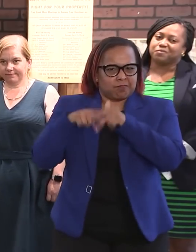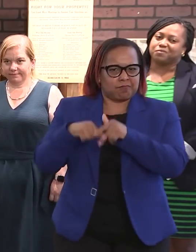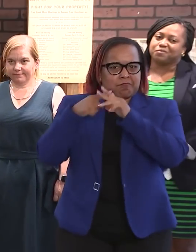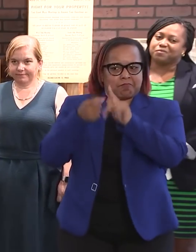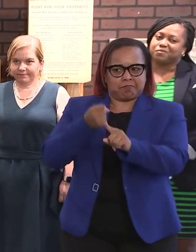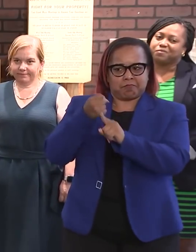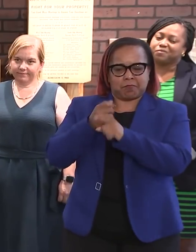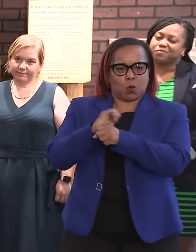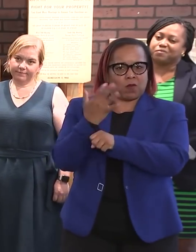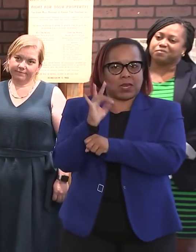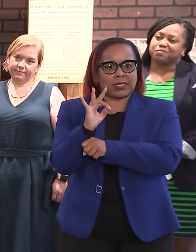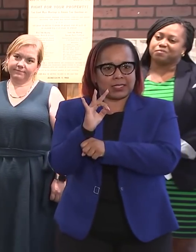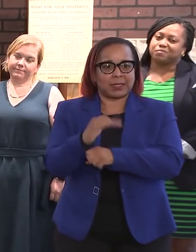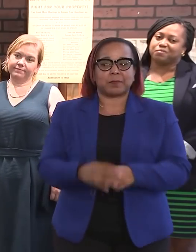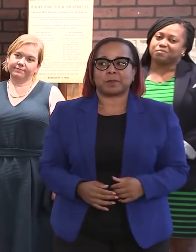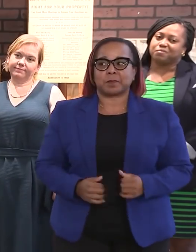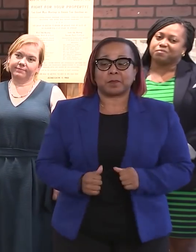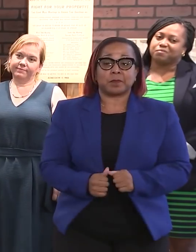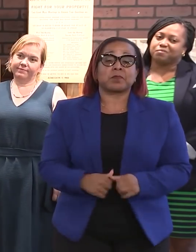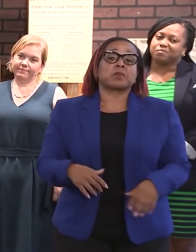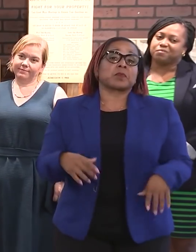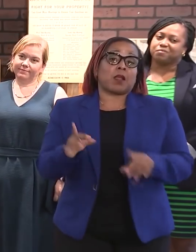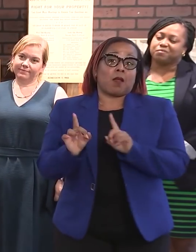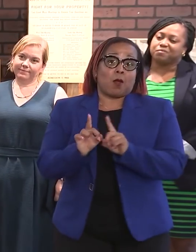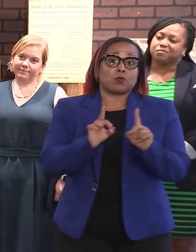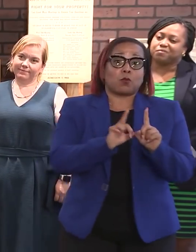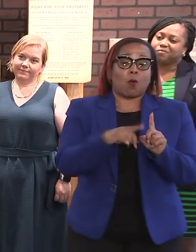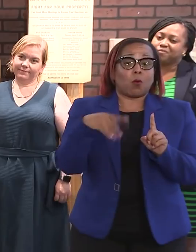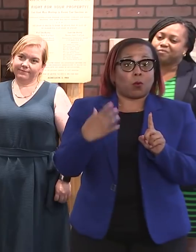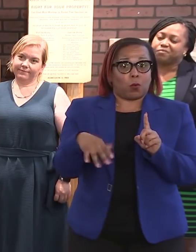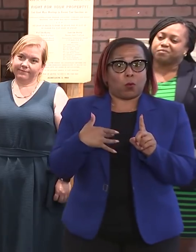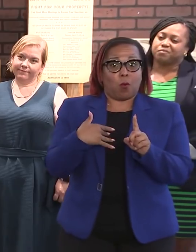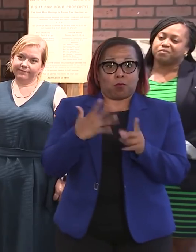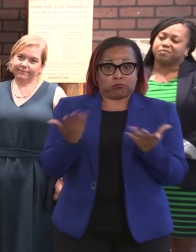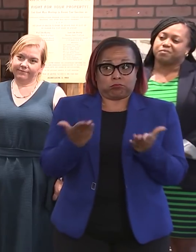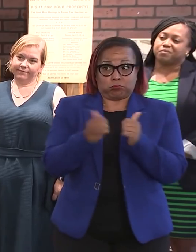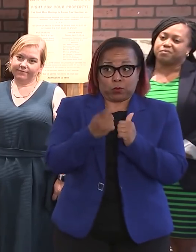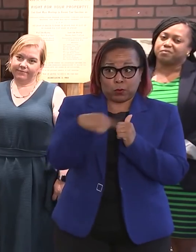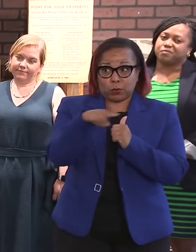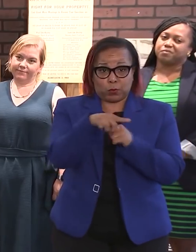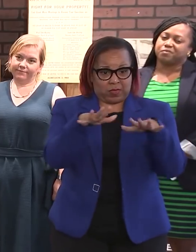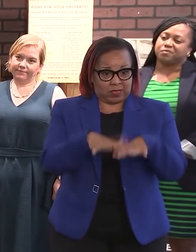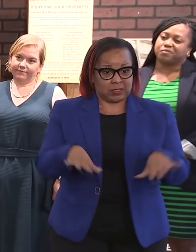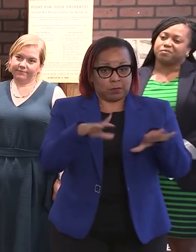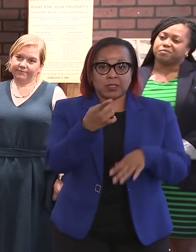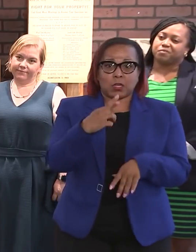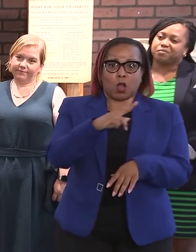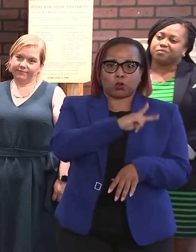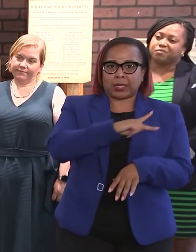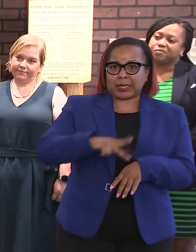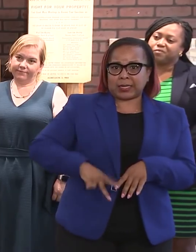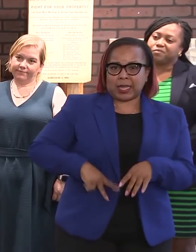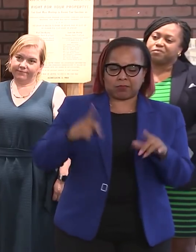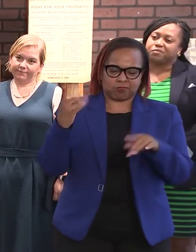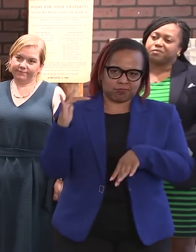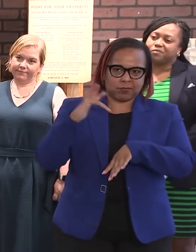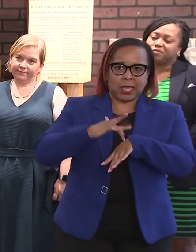of COVID-19. I am also honored to be amongst you in the space that Dr. King came